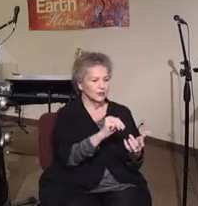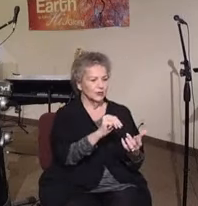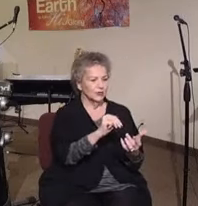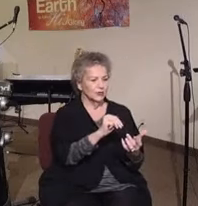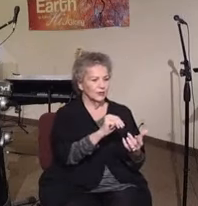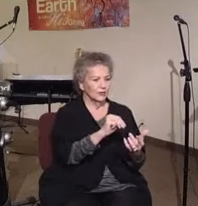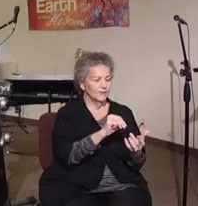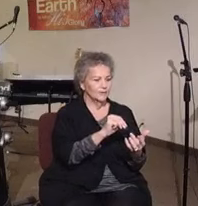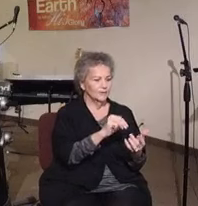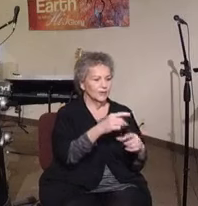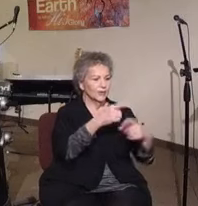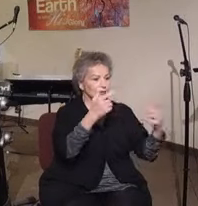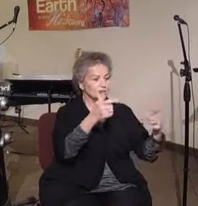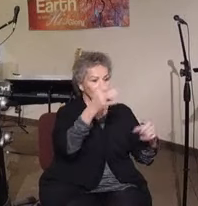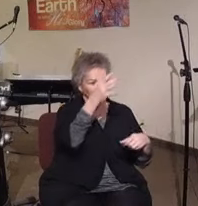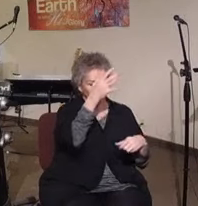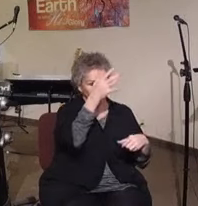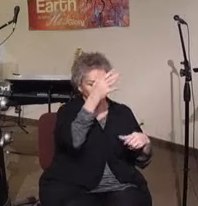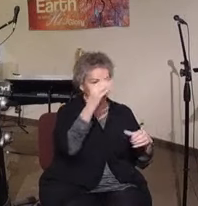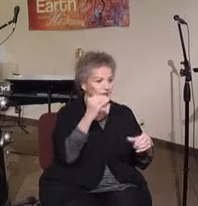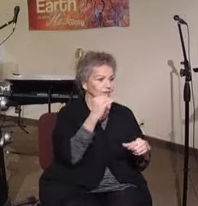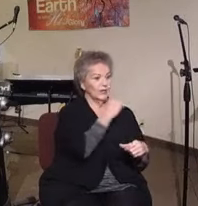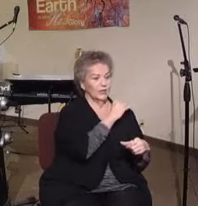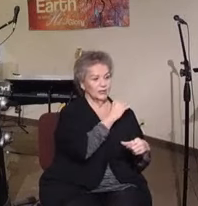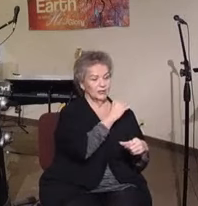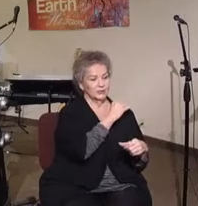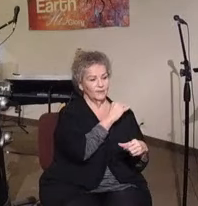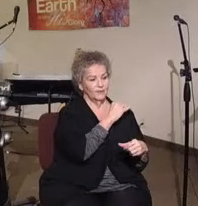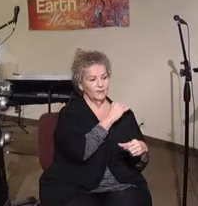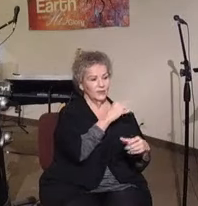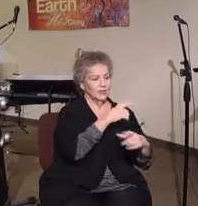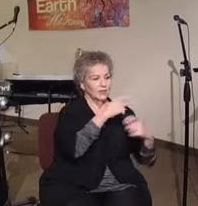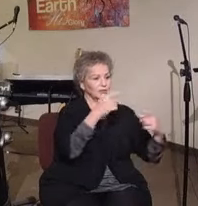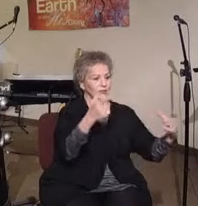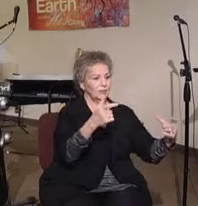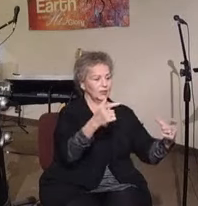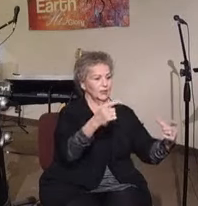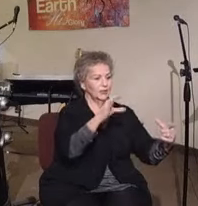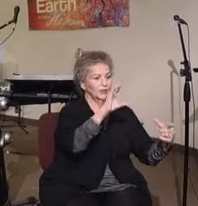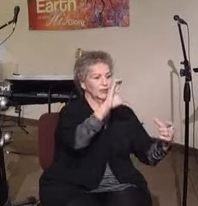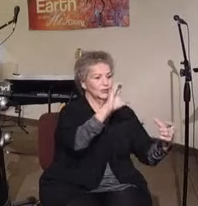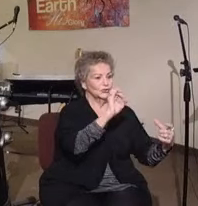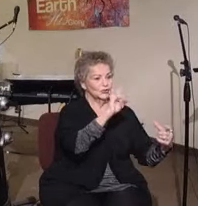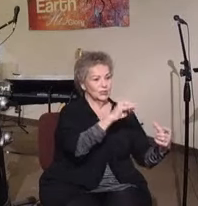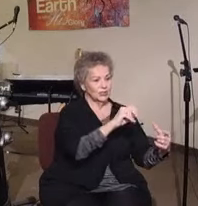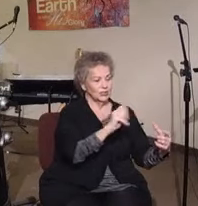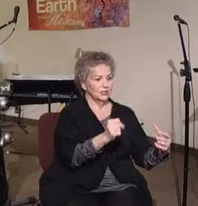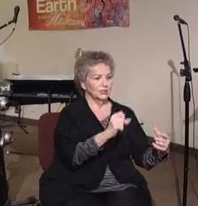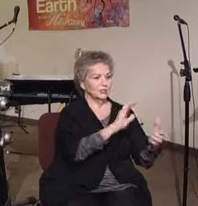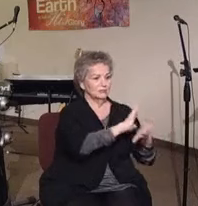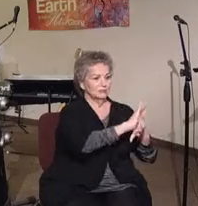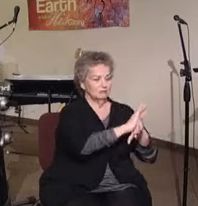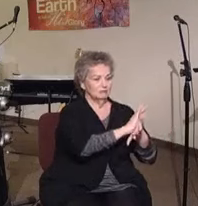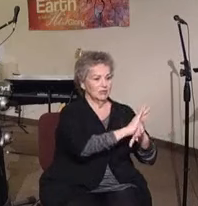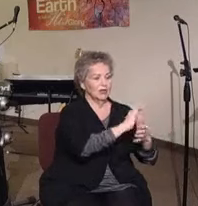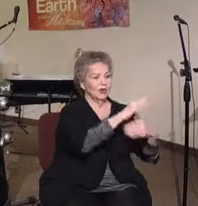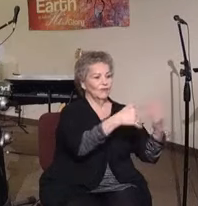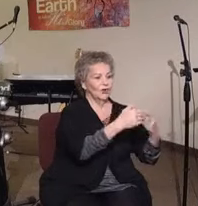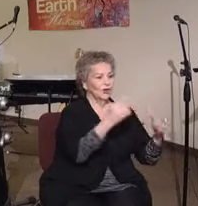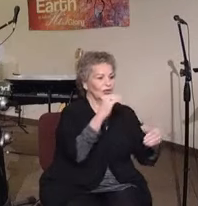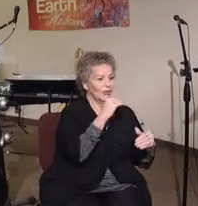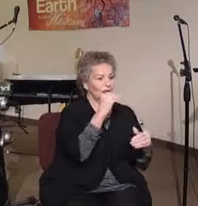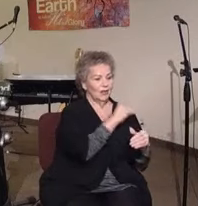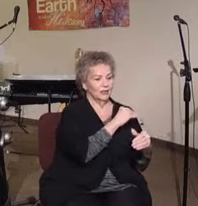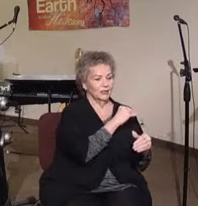daddy of all lies. He's the big cheese. He's the father of all lies. And